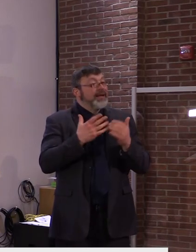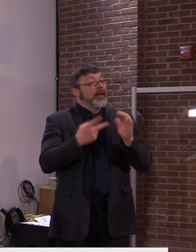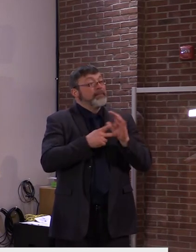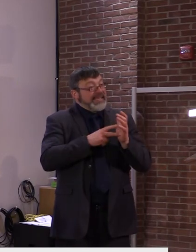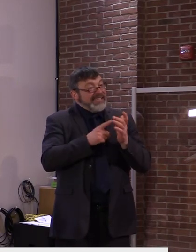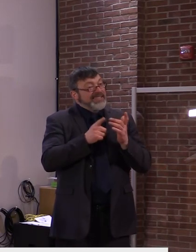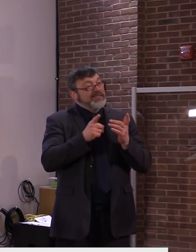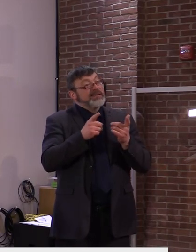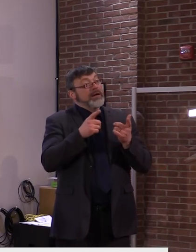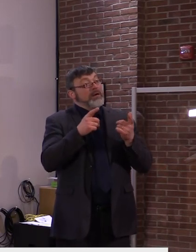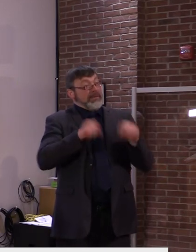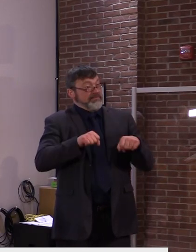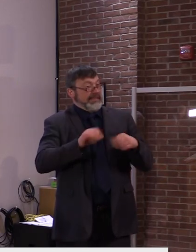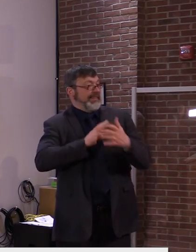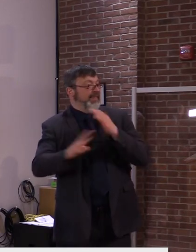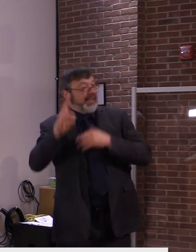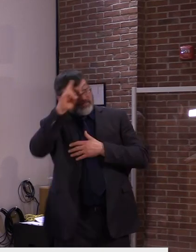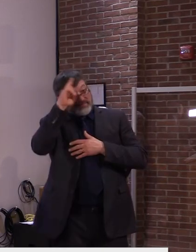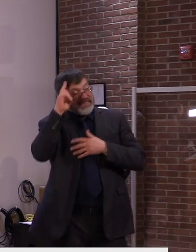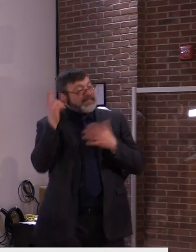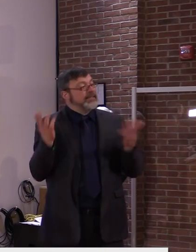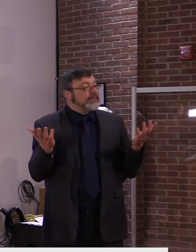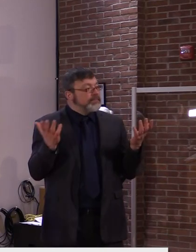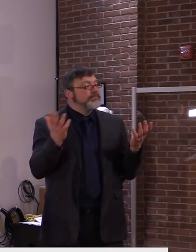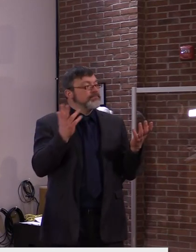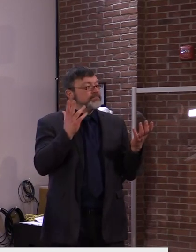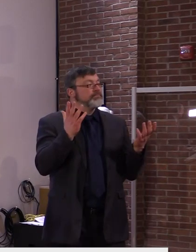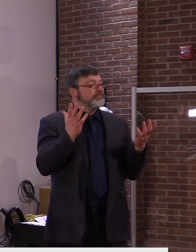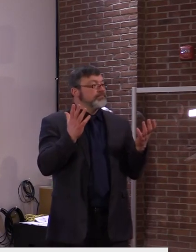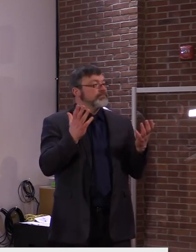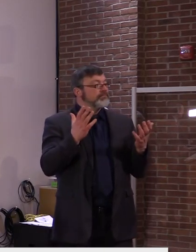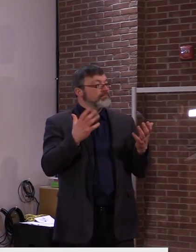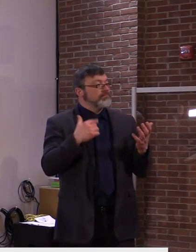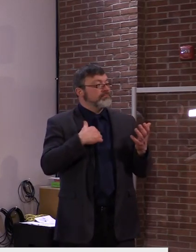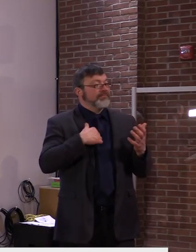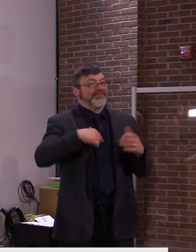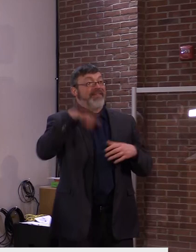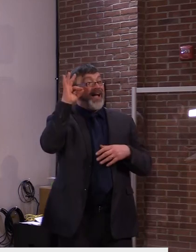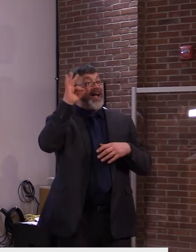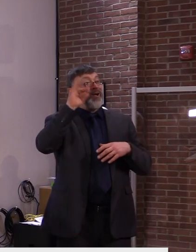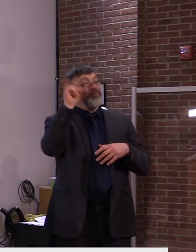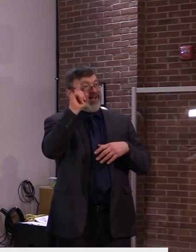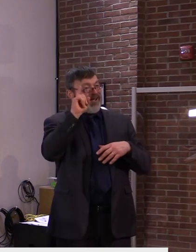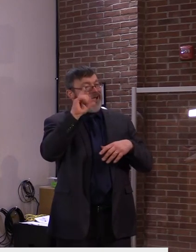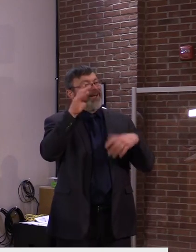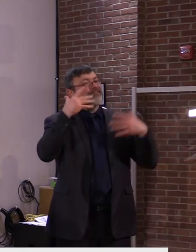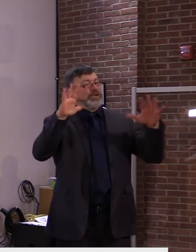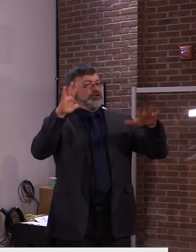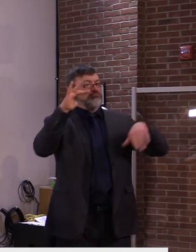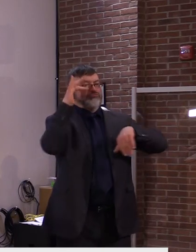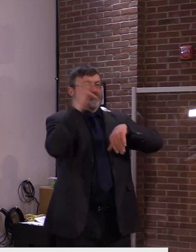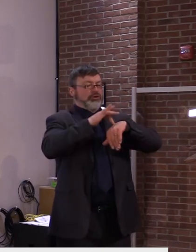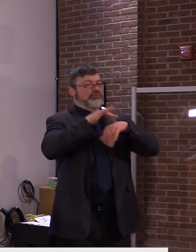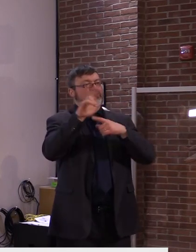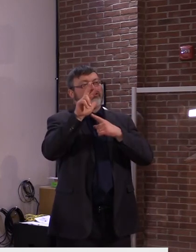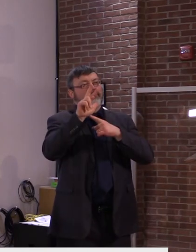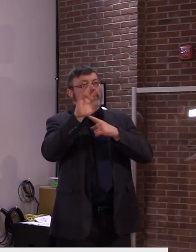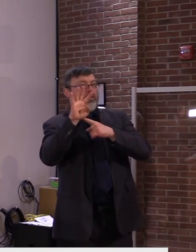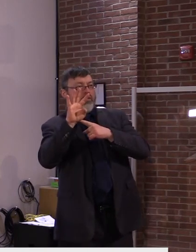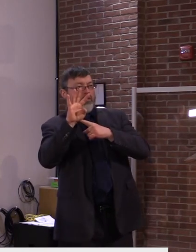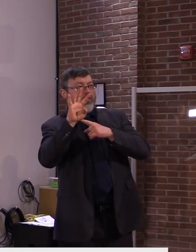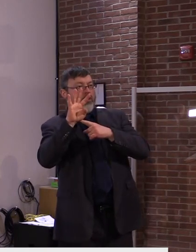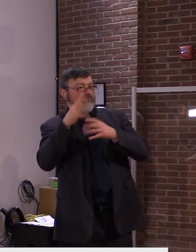Vermont as well. However, learning this news doesn't really mean we have to change anything we